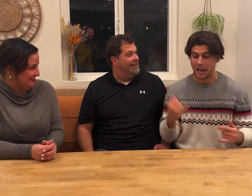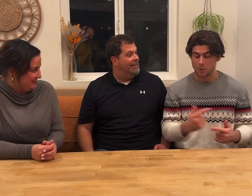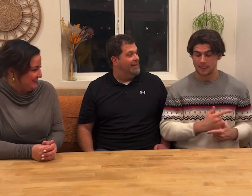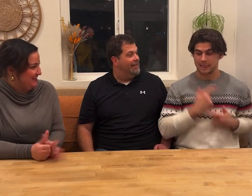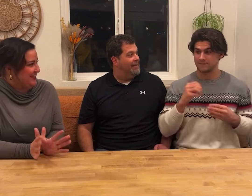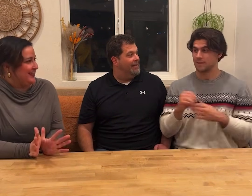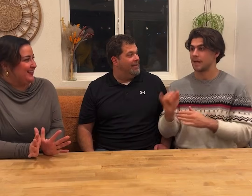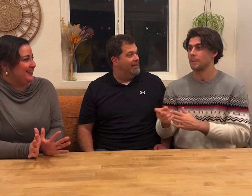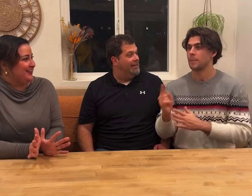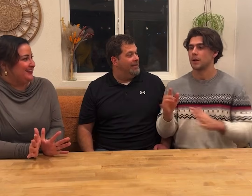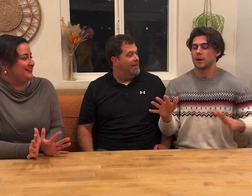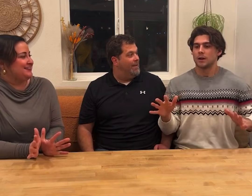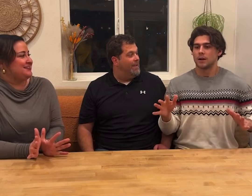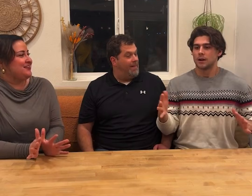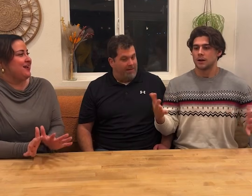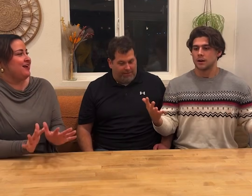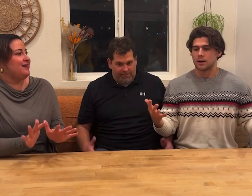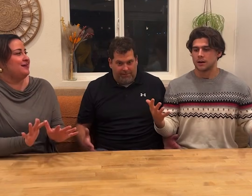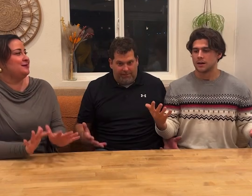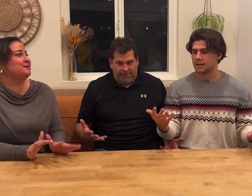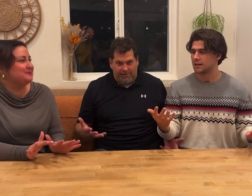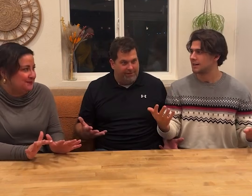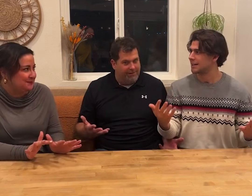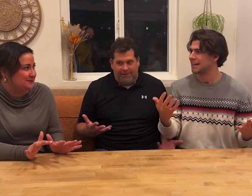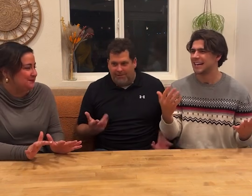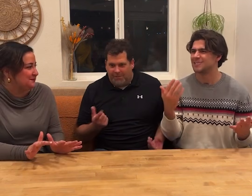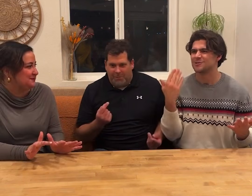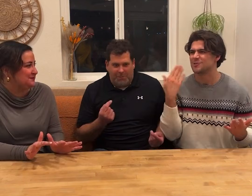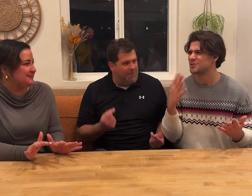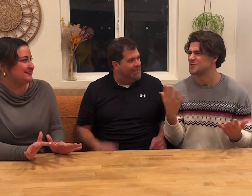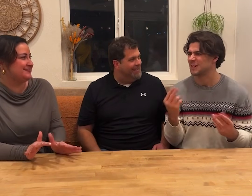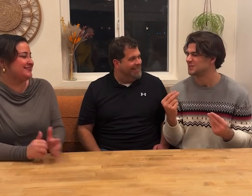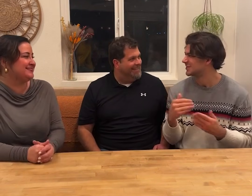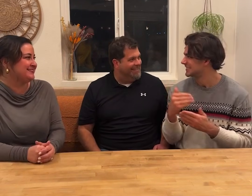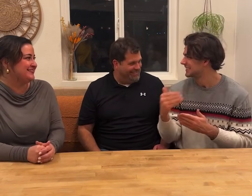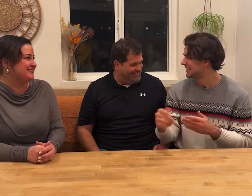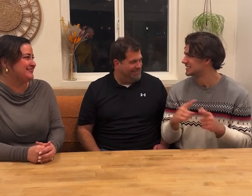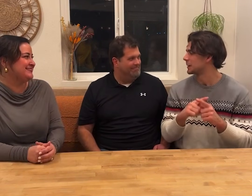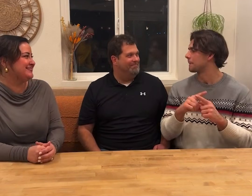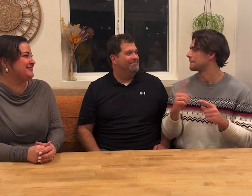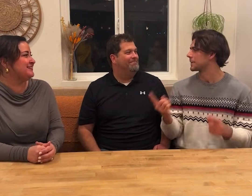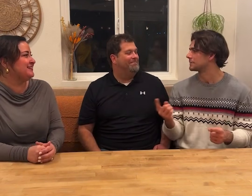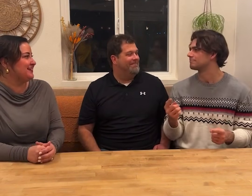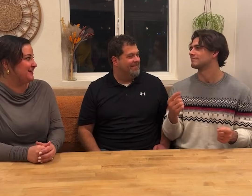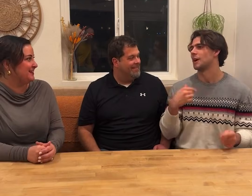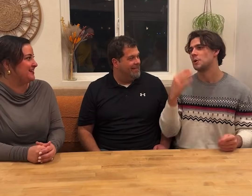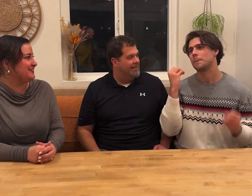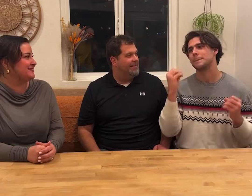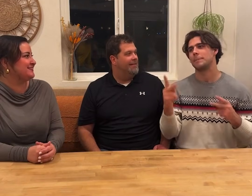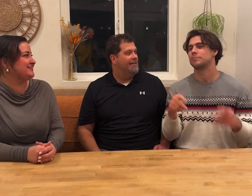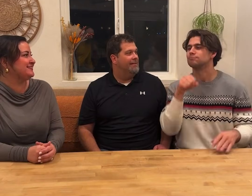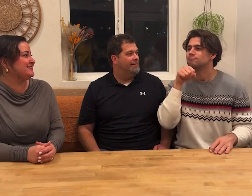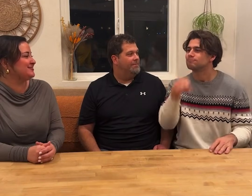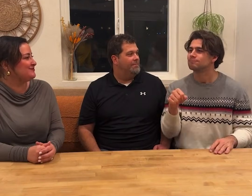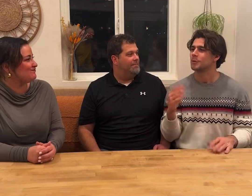honestly kept our eyes on this moment last week, and so now we really haven't given it too much thought of what's going to happen